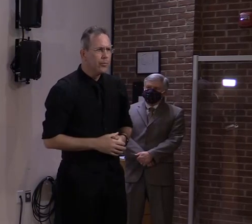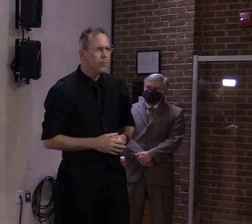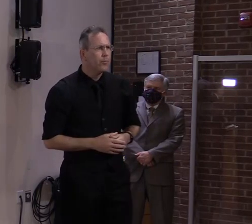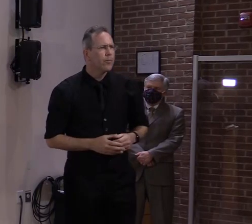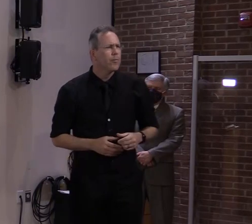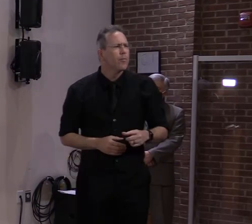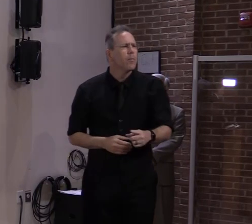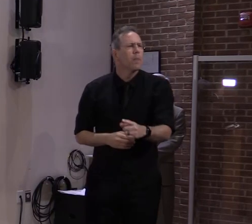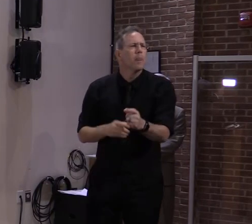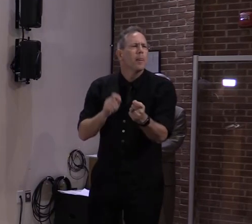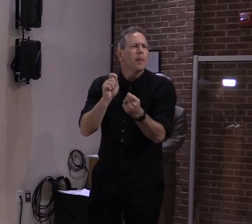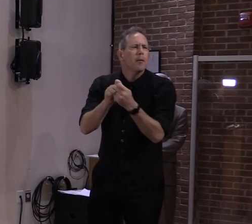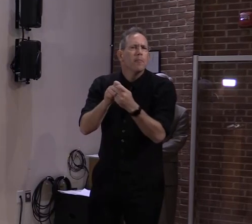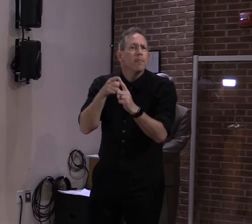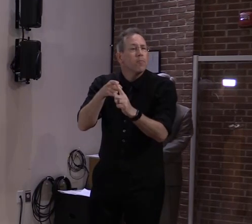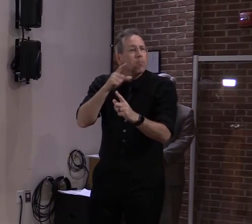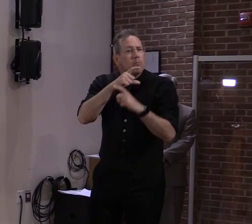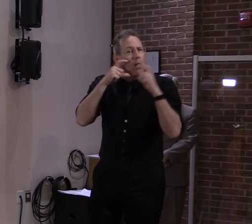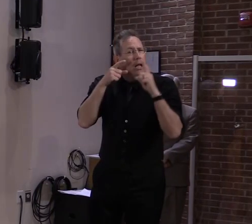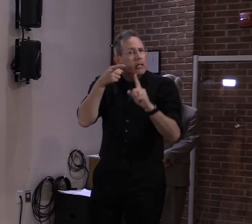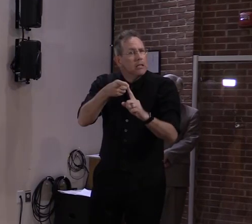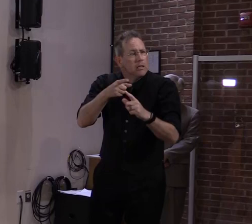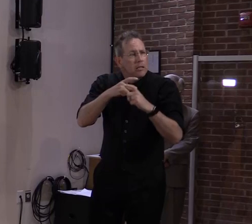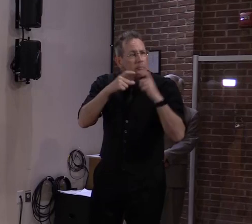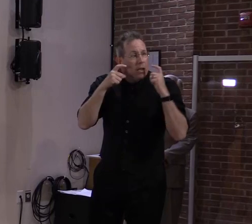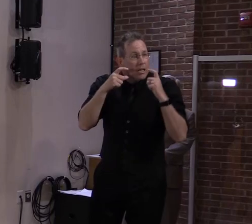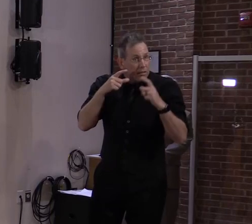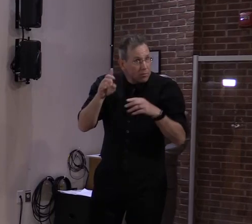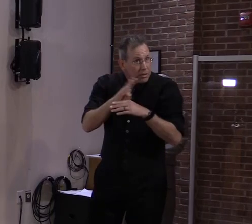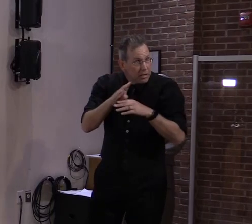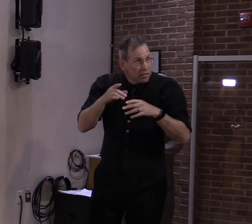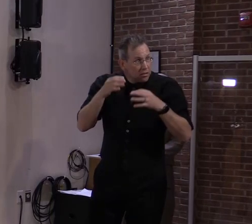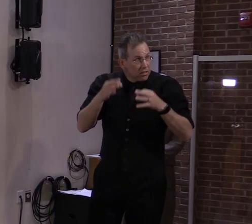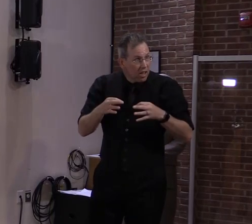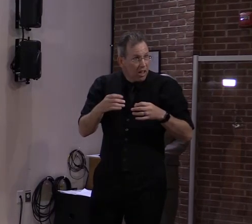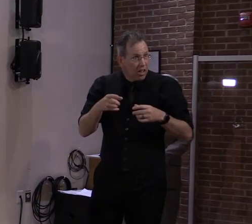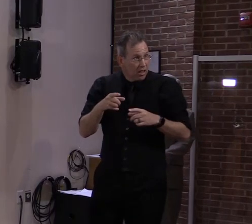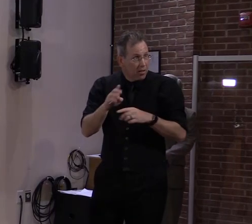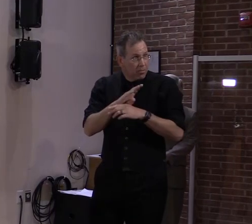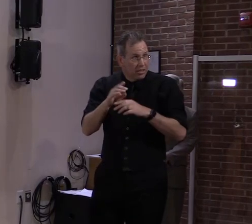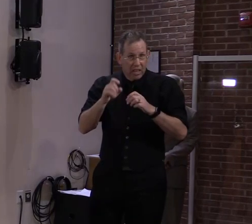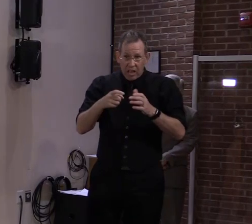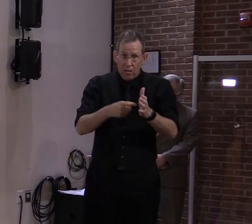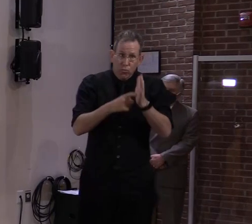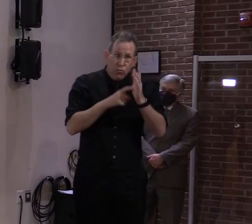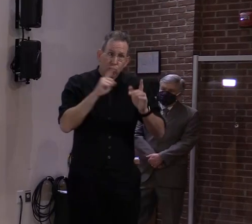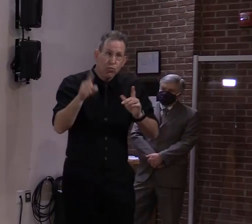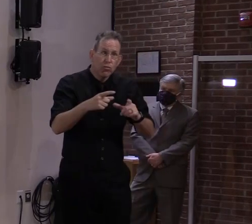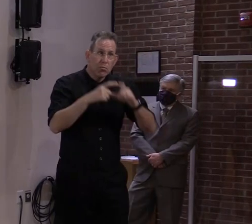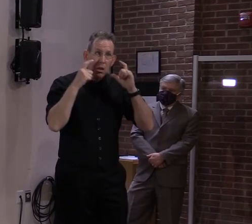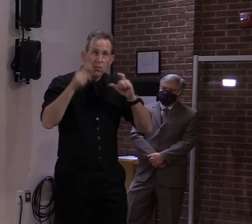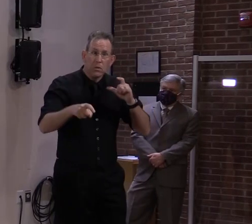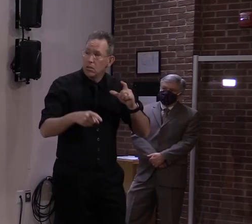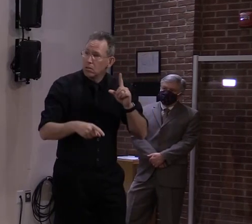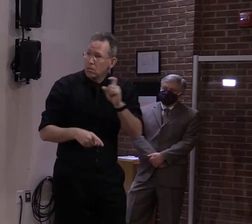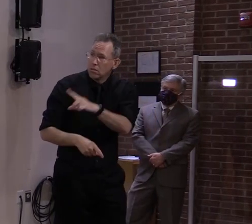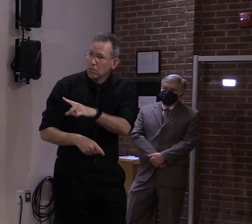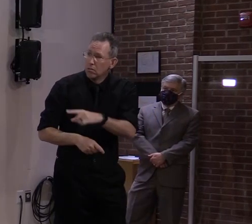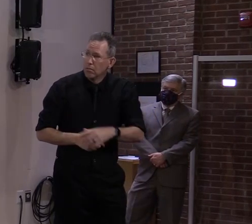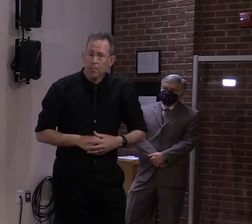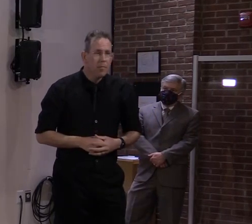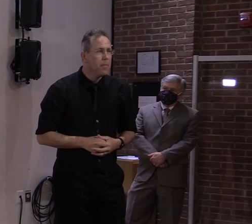Whether masking can, whether businesses and organizations can require masking. Yeah, I think they can, but